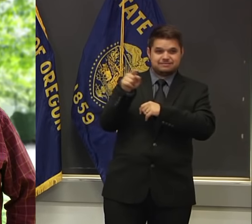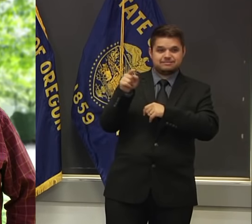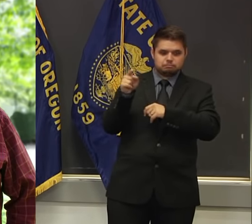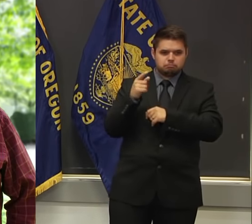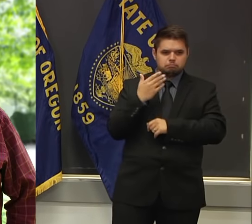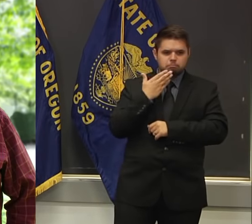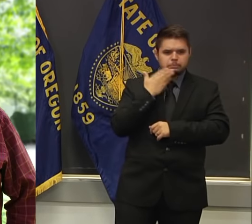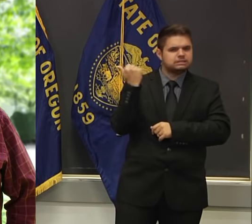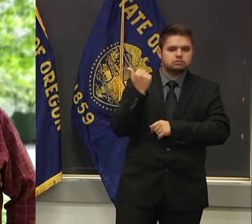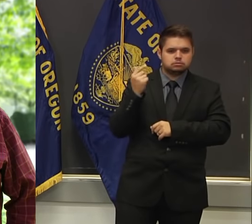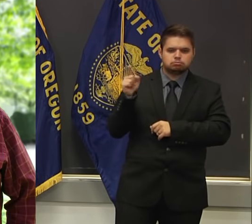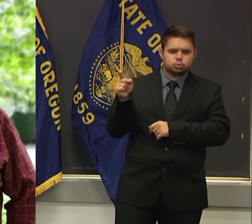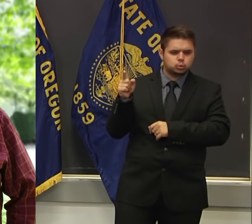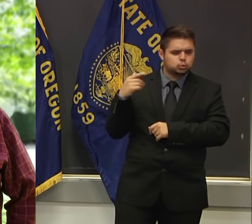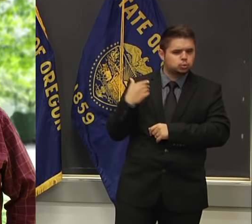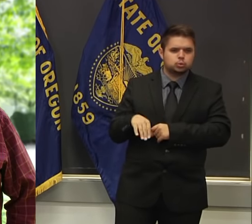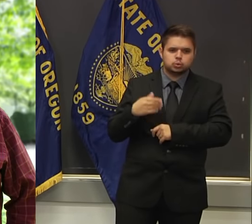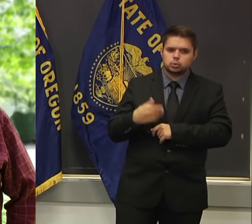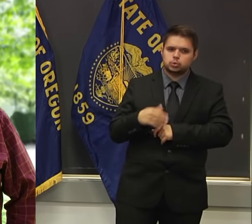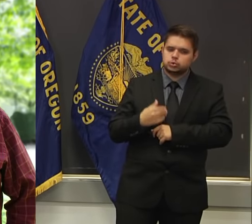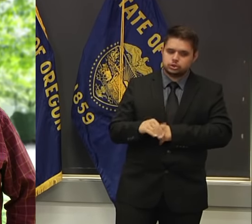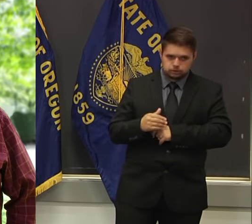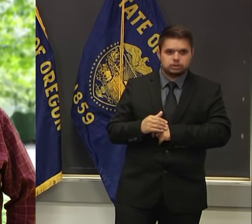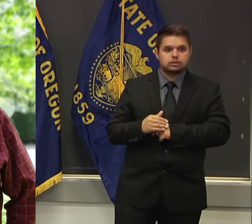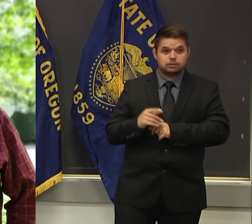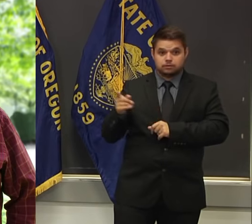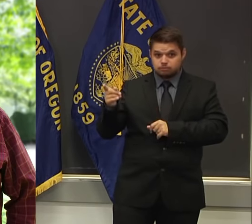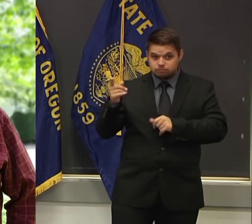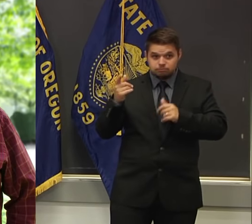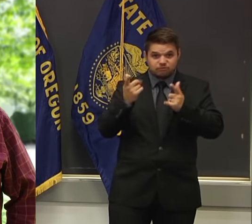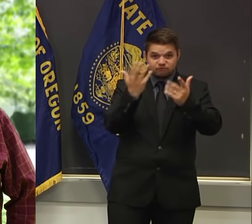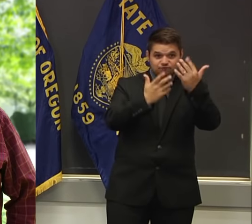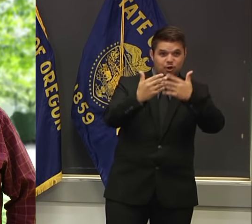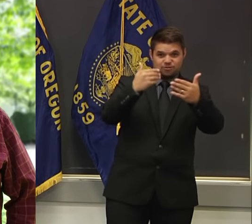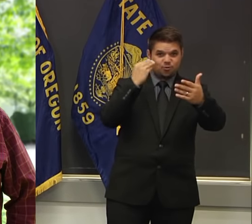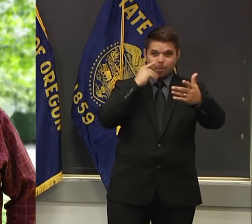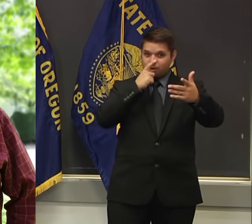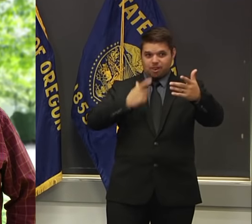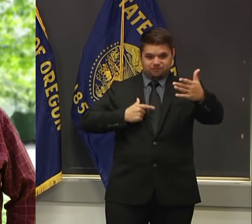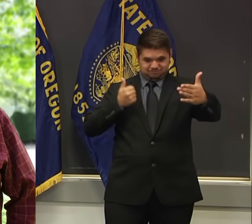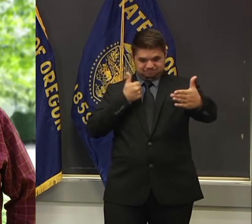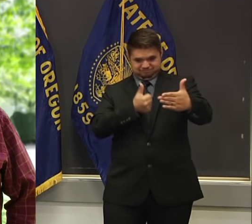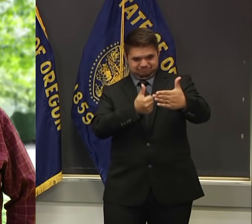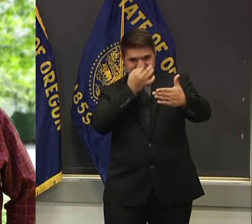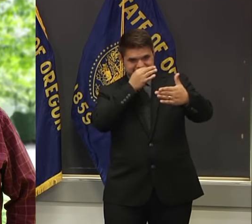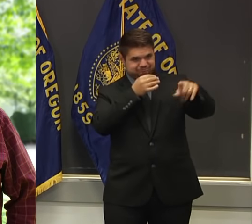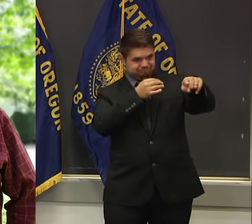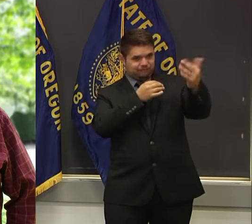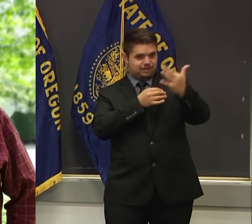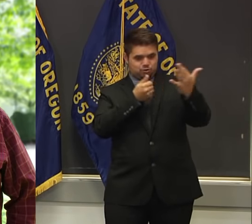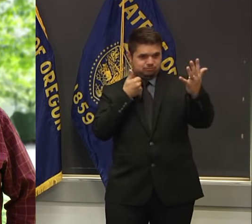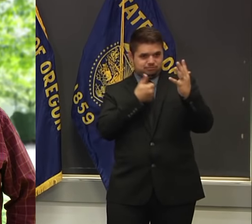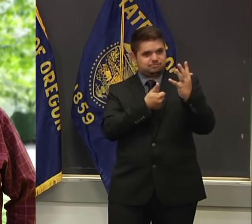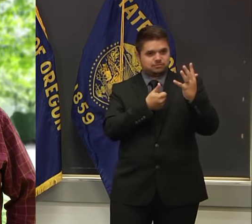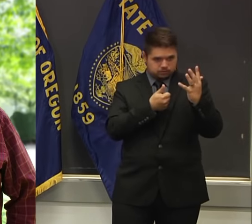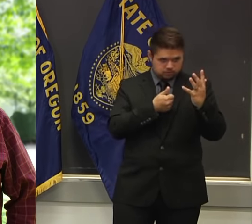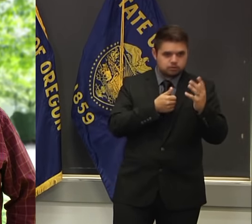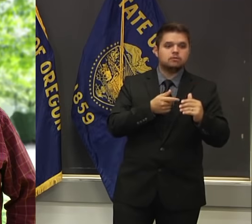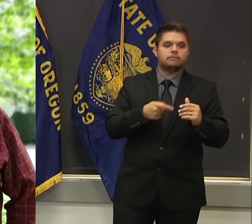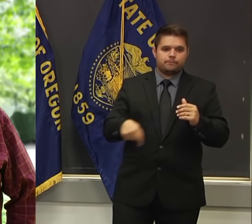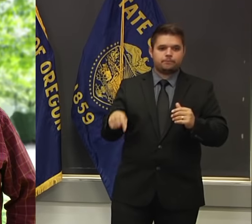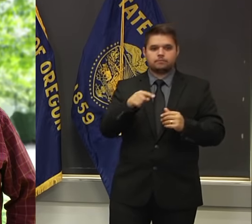involved in fire overhaul, so you may have issues around carbon monoxide, the N95, the filtering